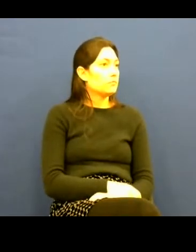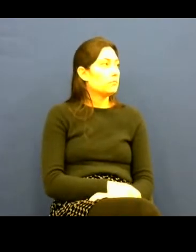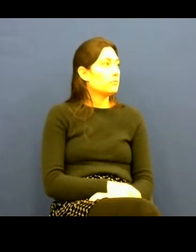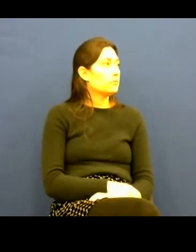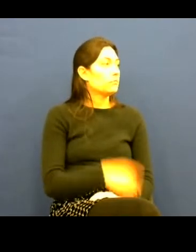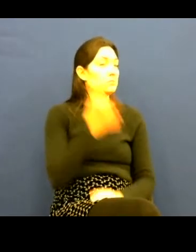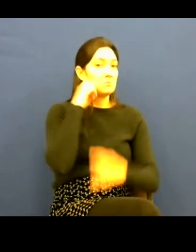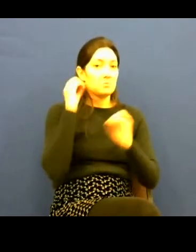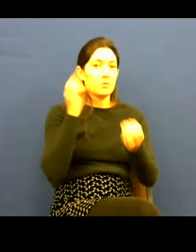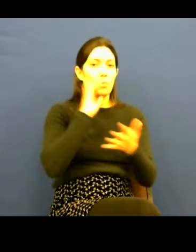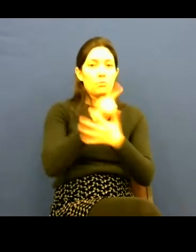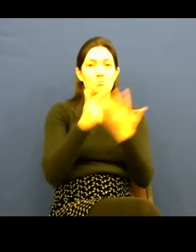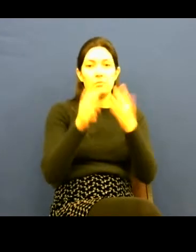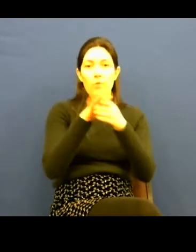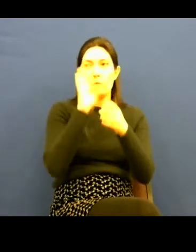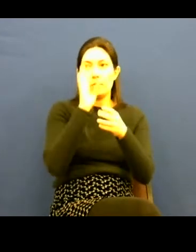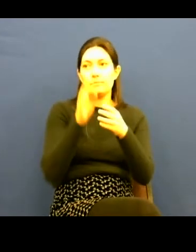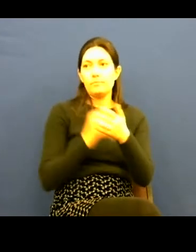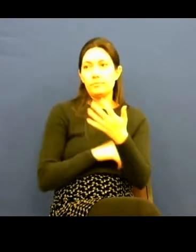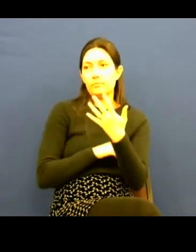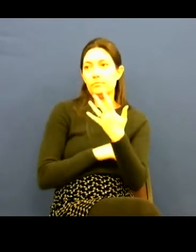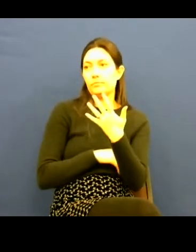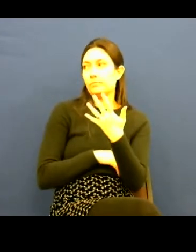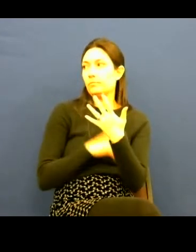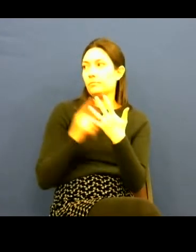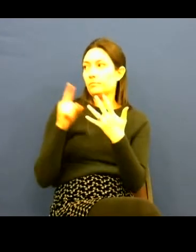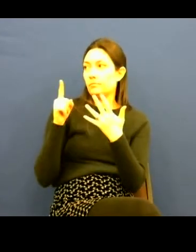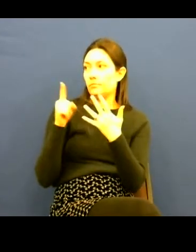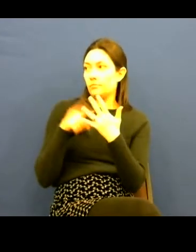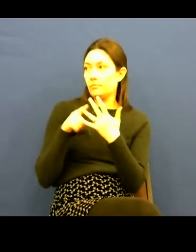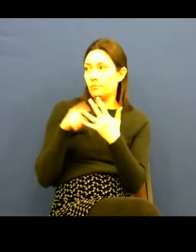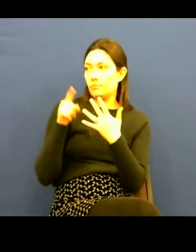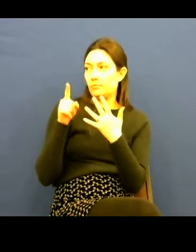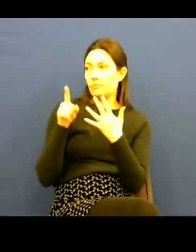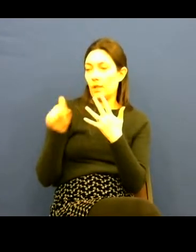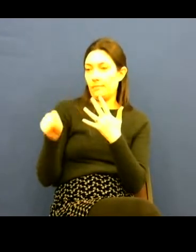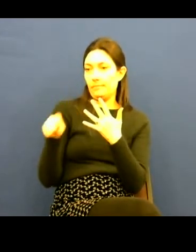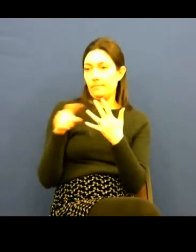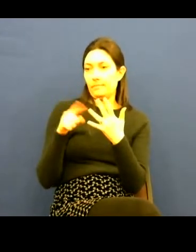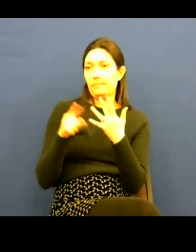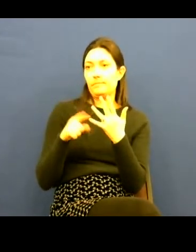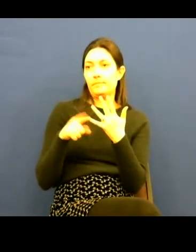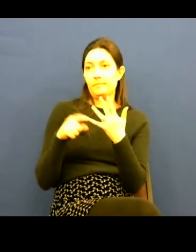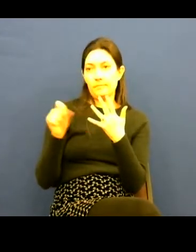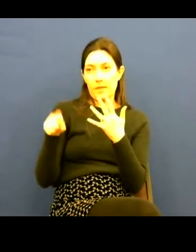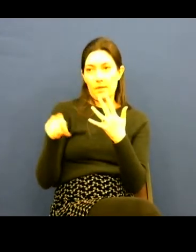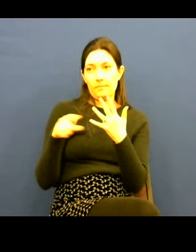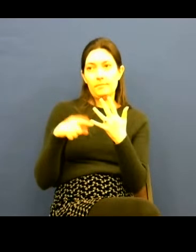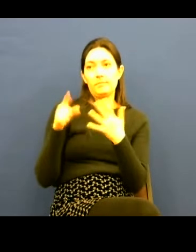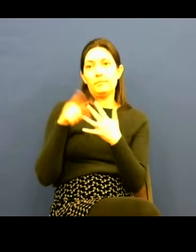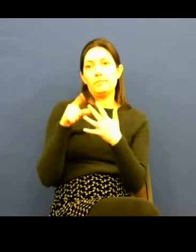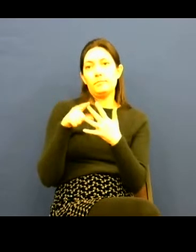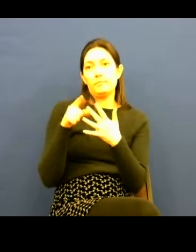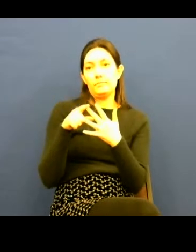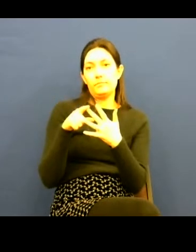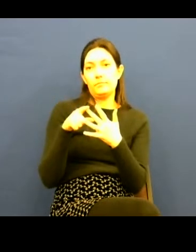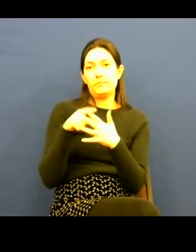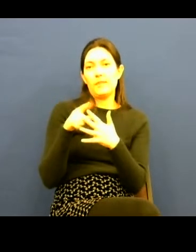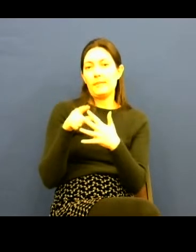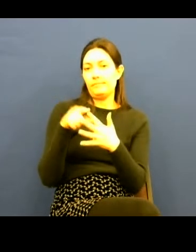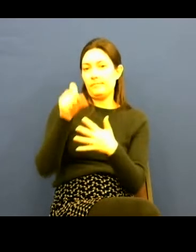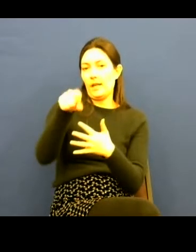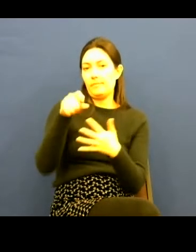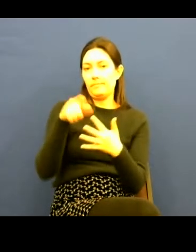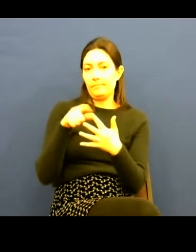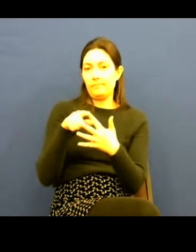Then hearing none, please call the roll. Councilmember Safranic, Aye. Councilmember Bolzner, Aye. Councilmember